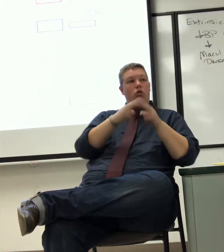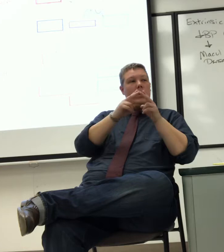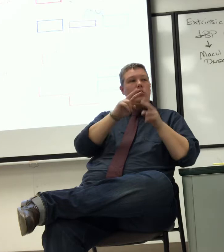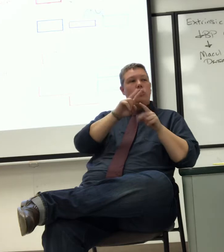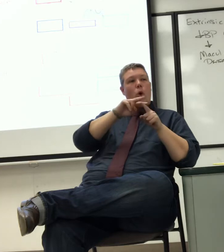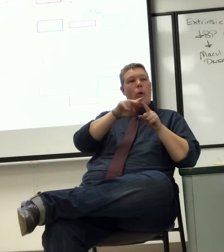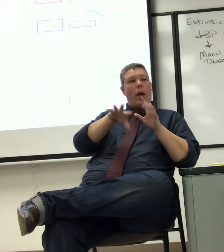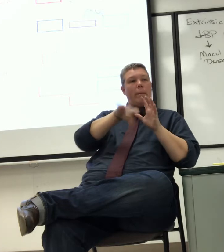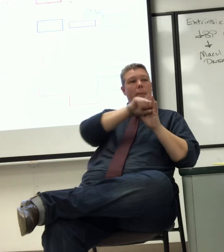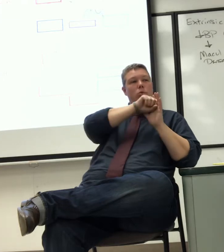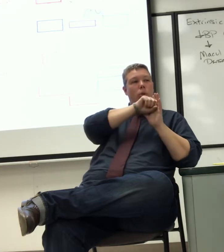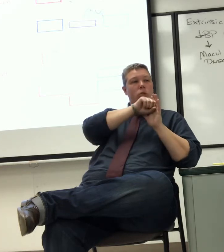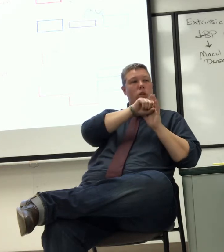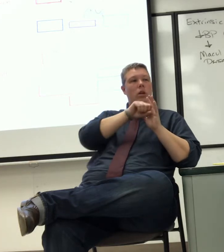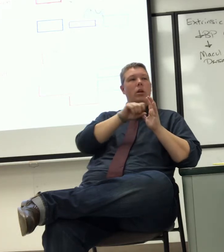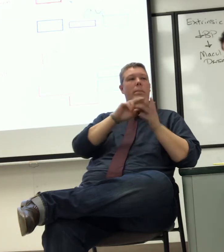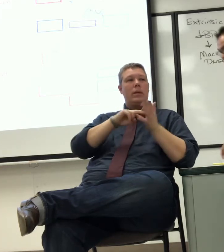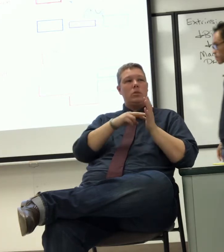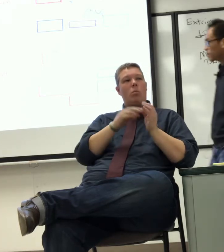it.